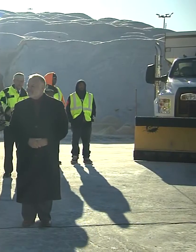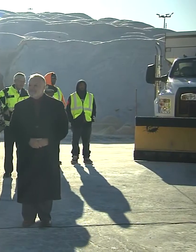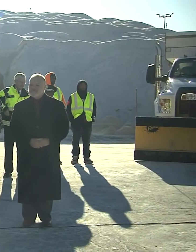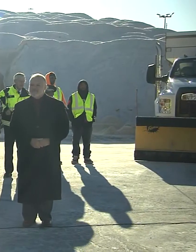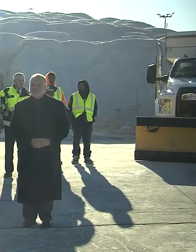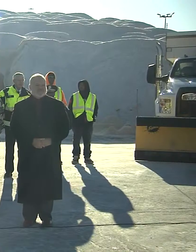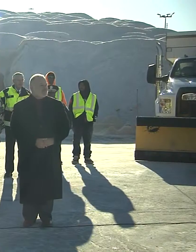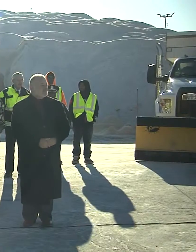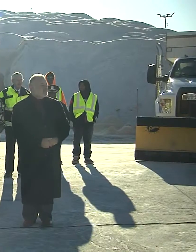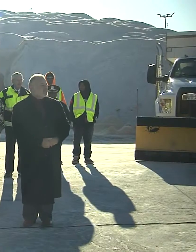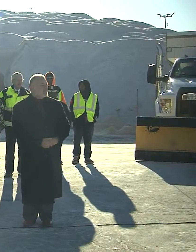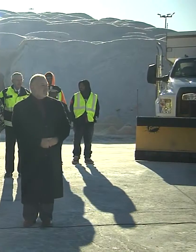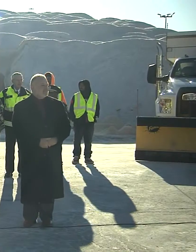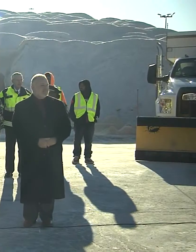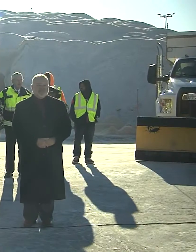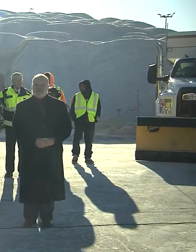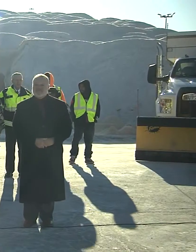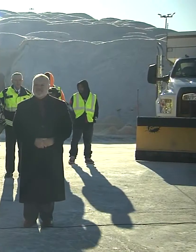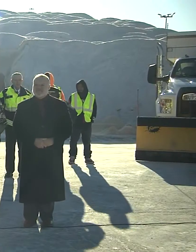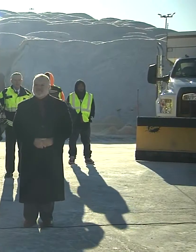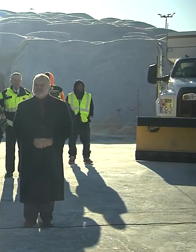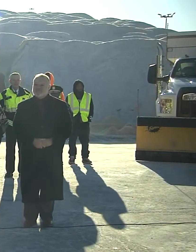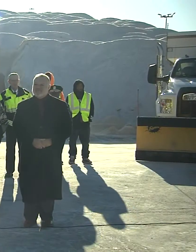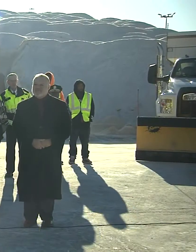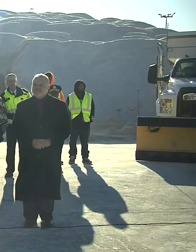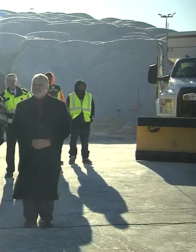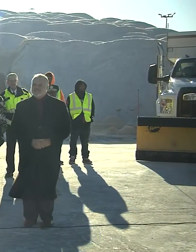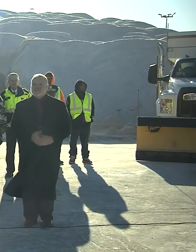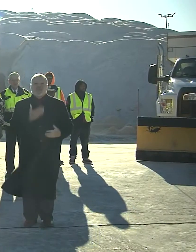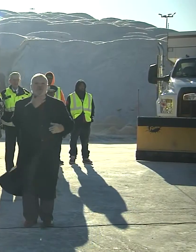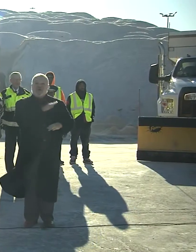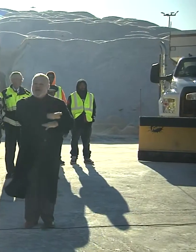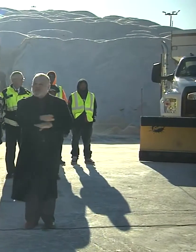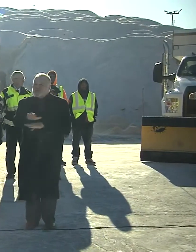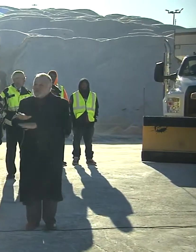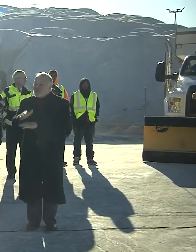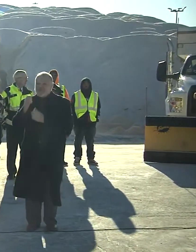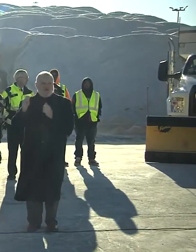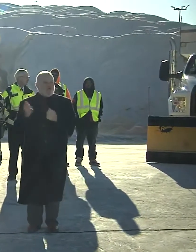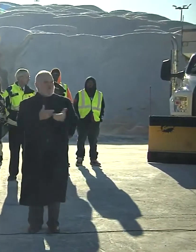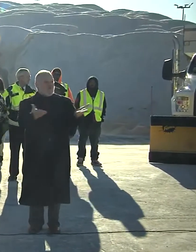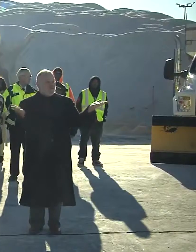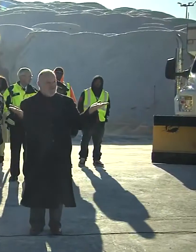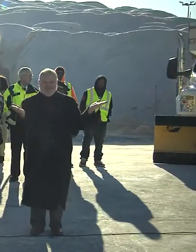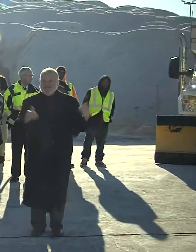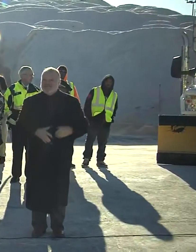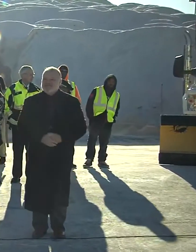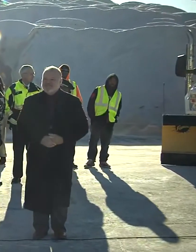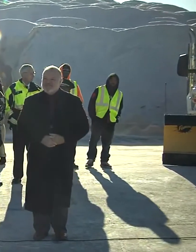Very good, Kelly? Okay. Good afternoon, everyone.